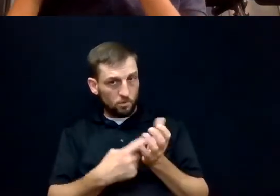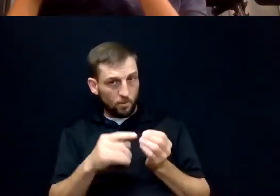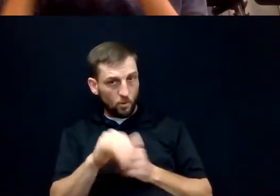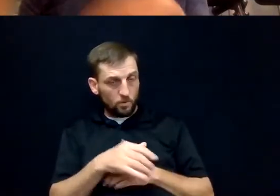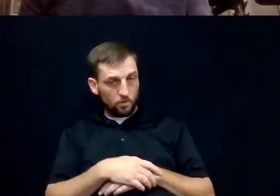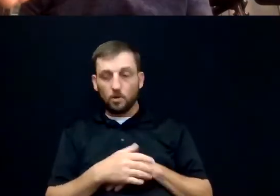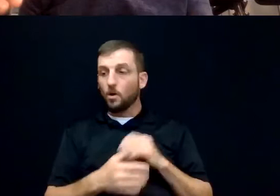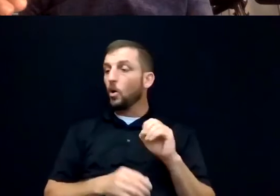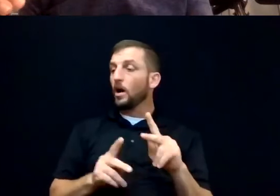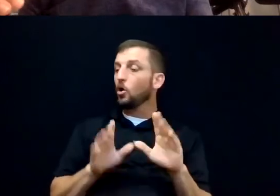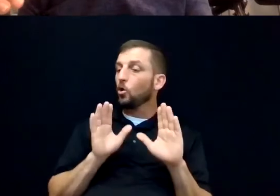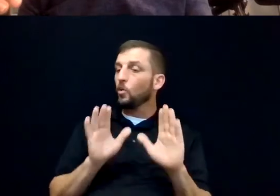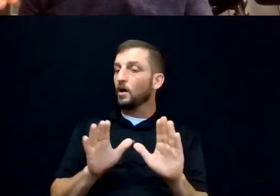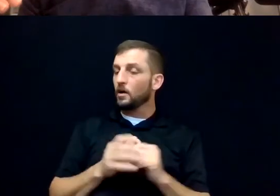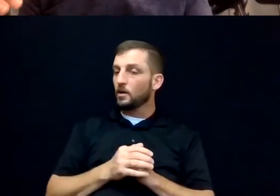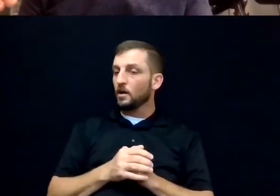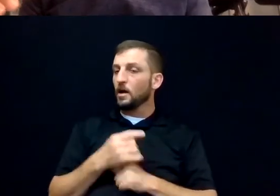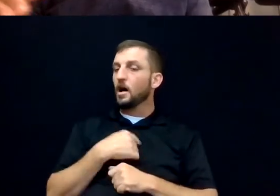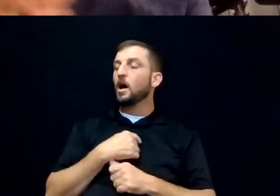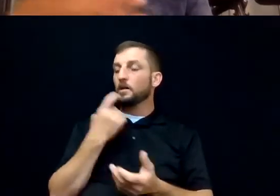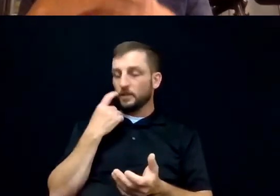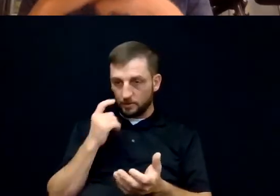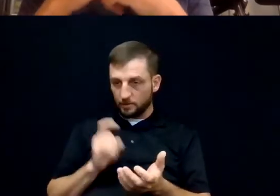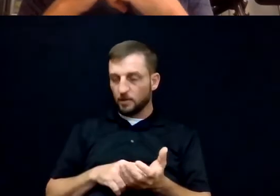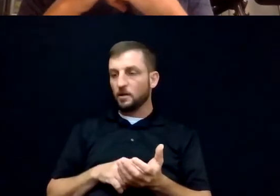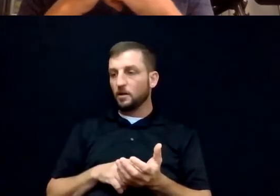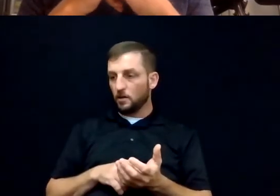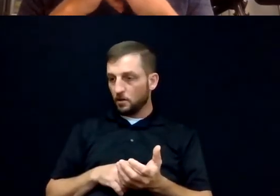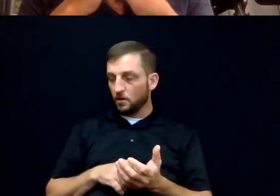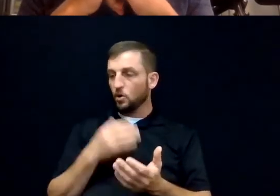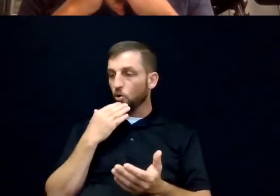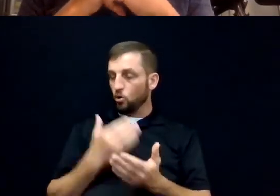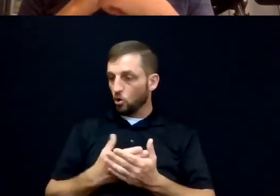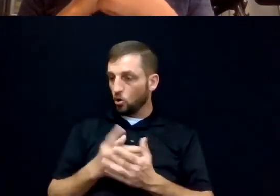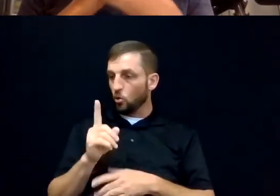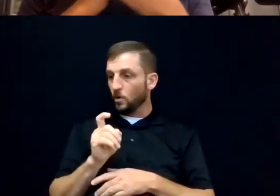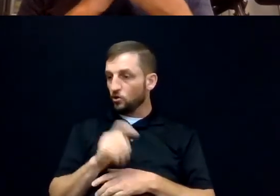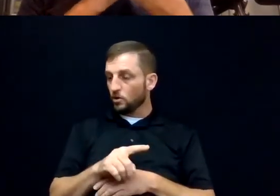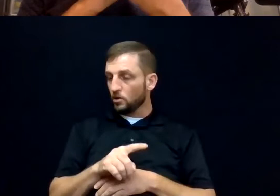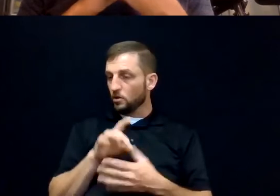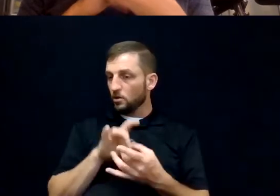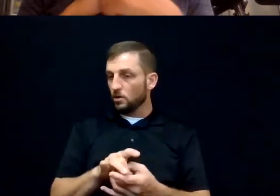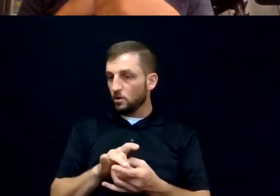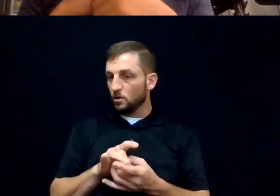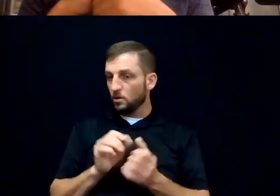Okay, great. All right, I do see a very good question, and it's relative